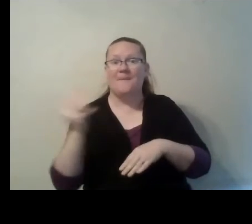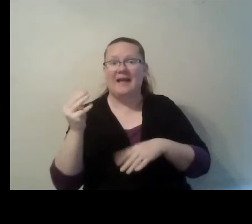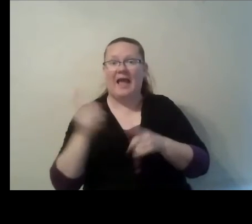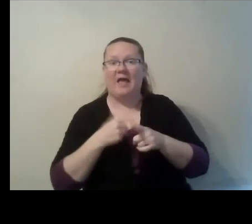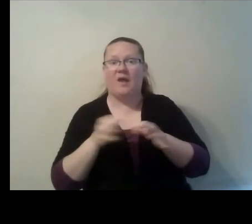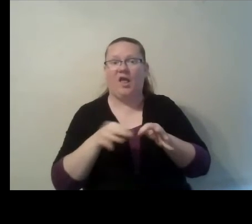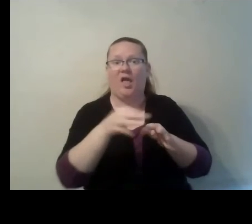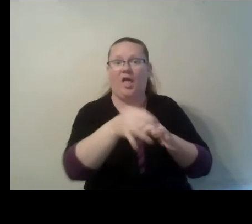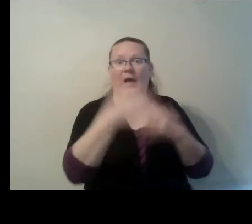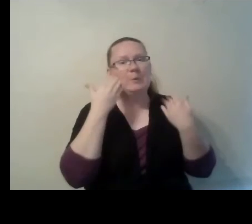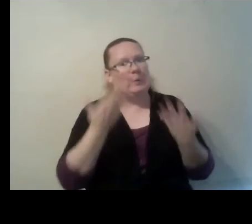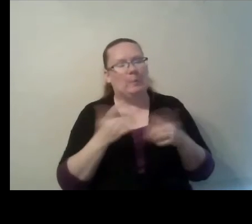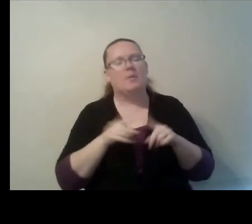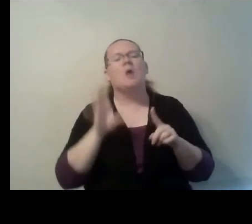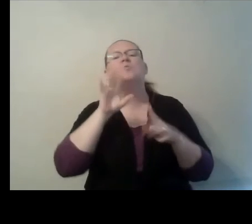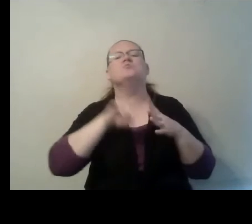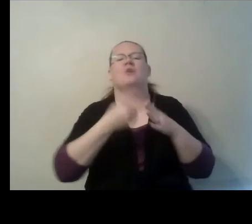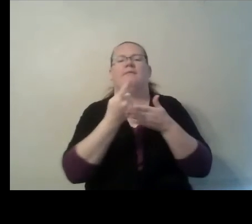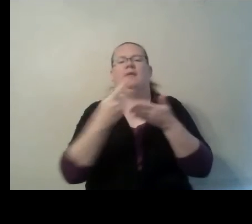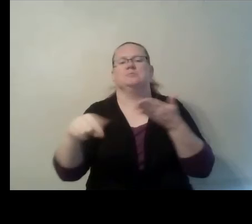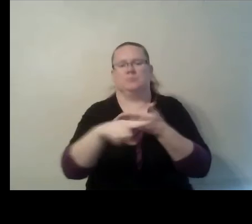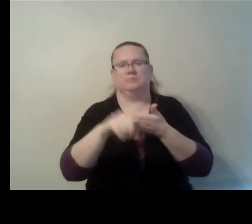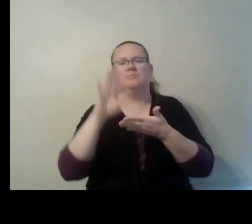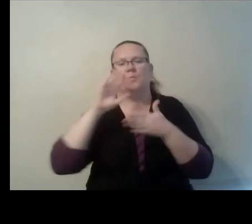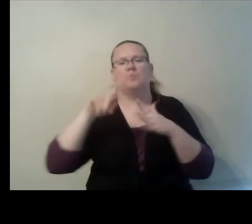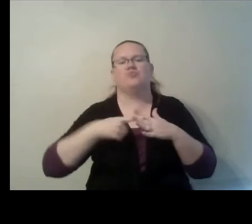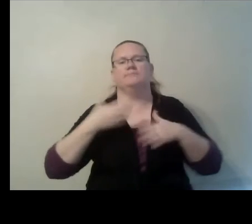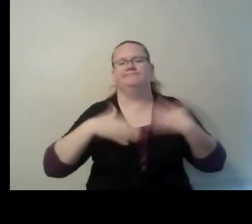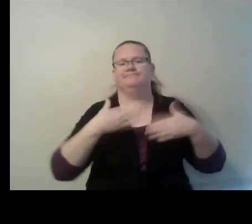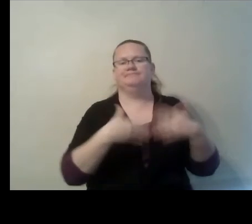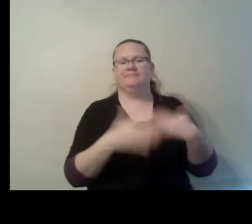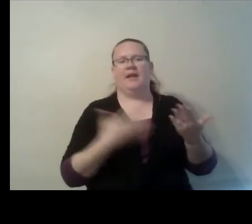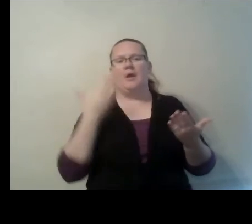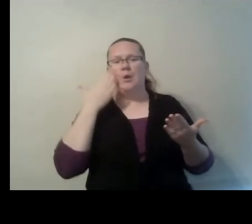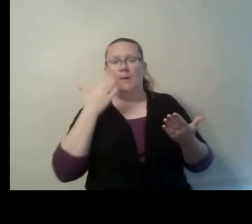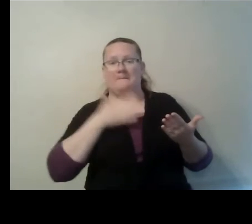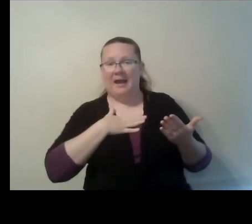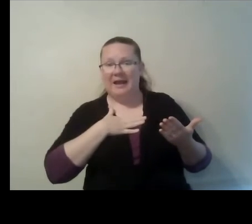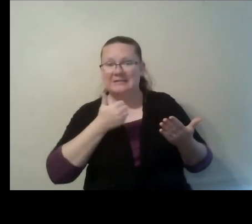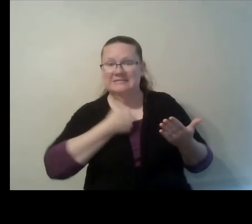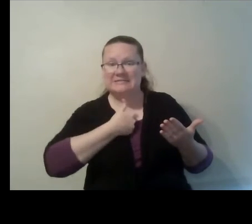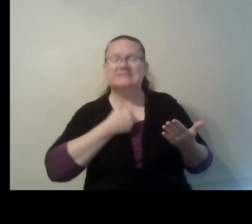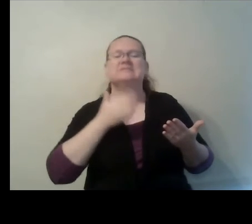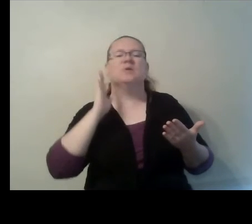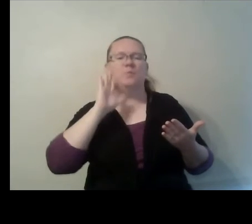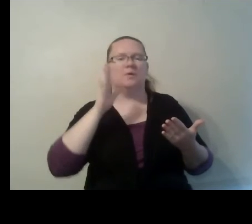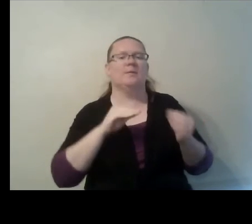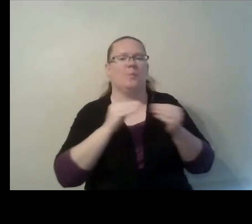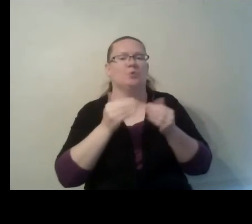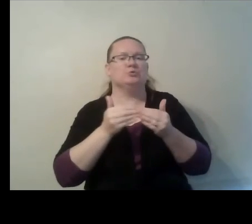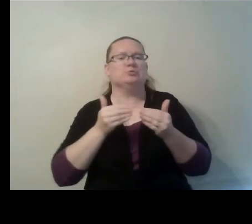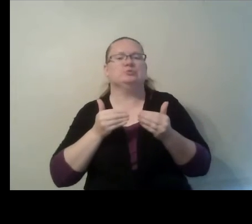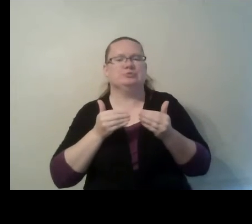next week. That we can get that up and running. And again, knowing my shop, it's going to be earlier than later.